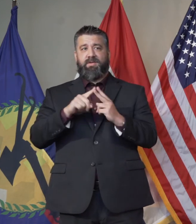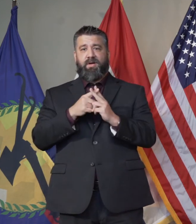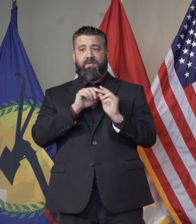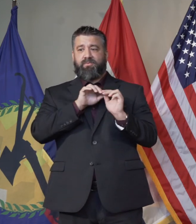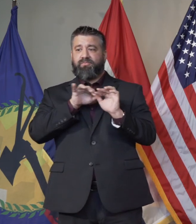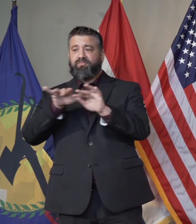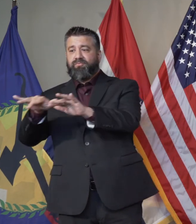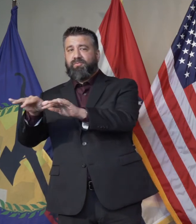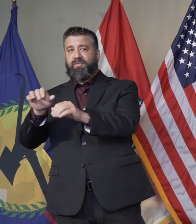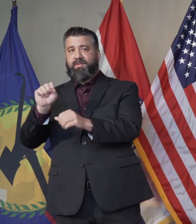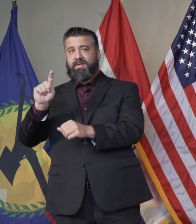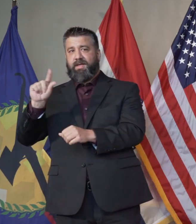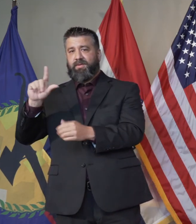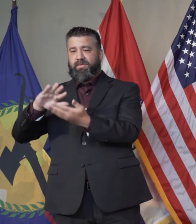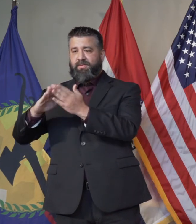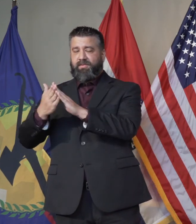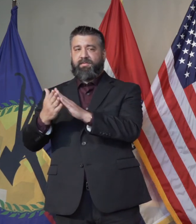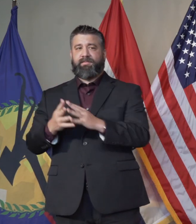areas.